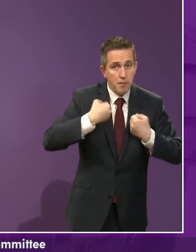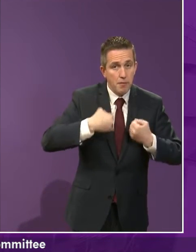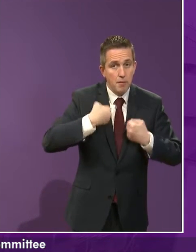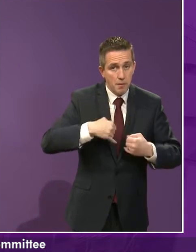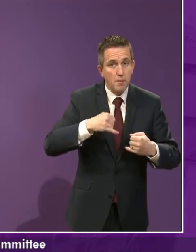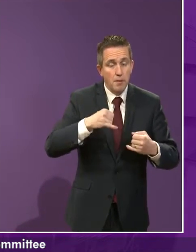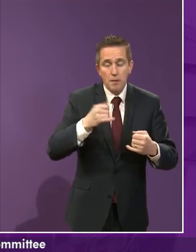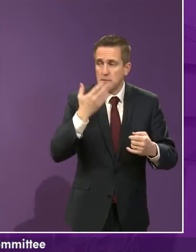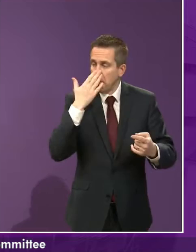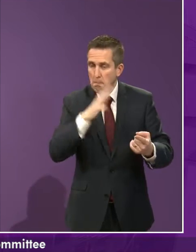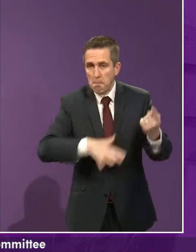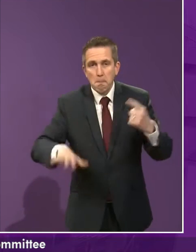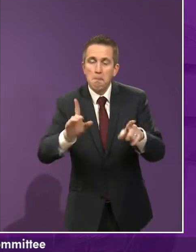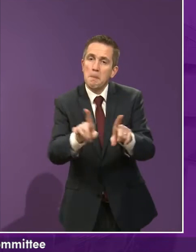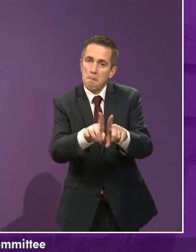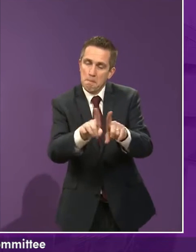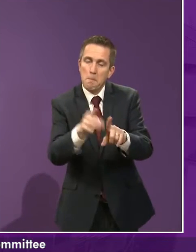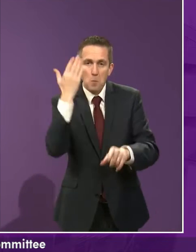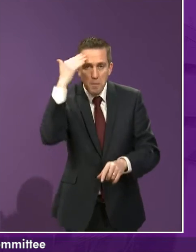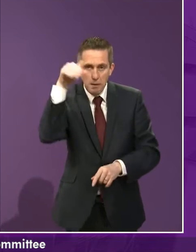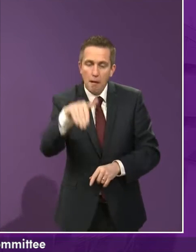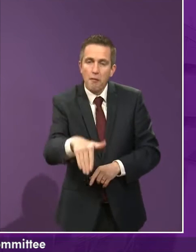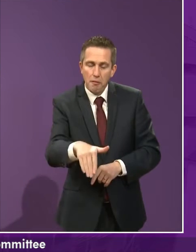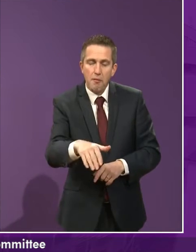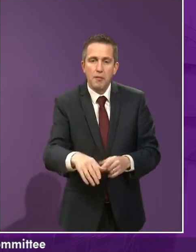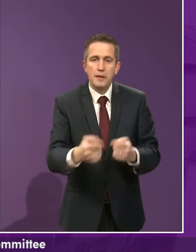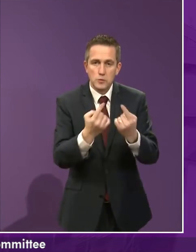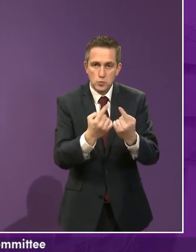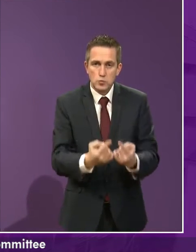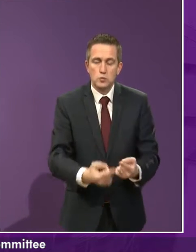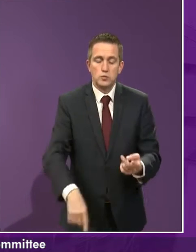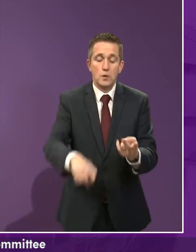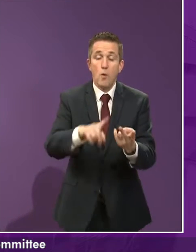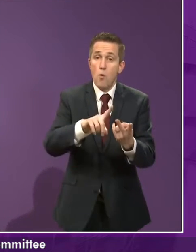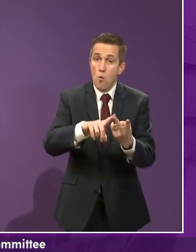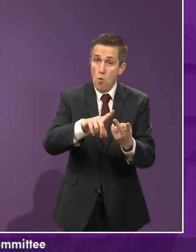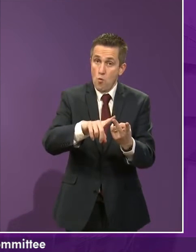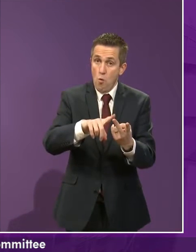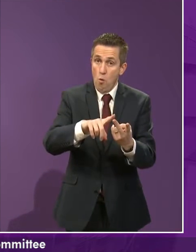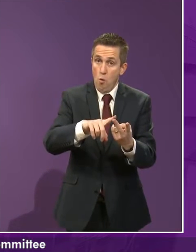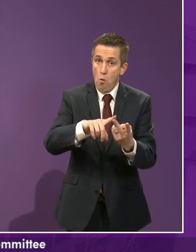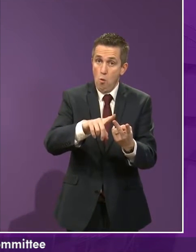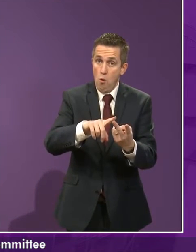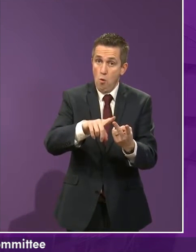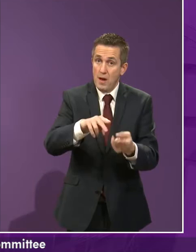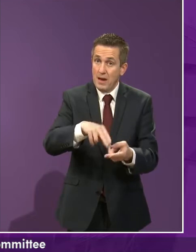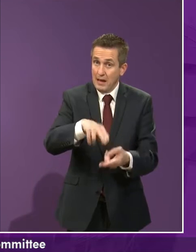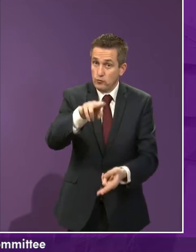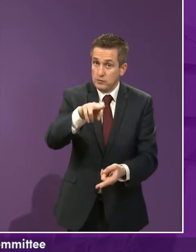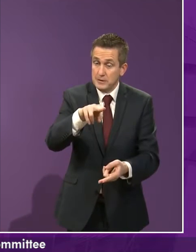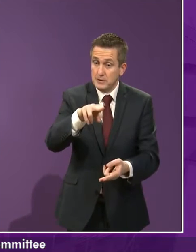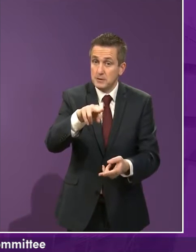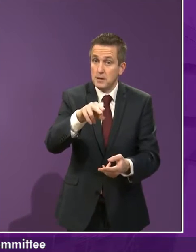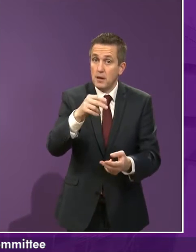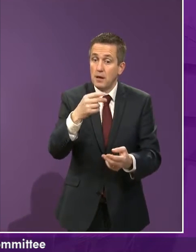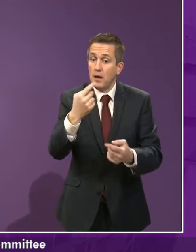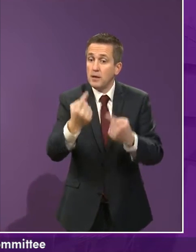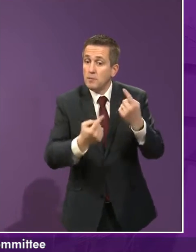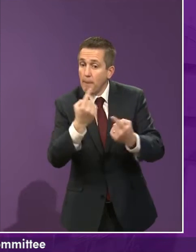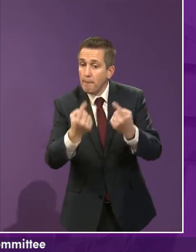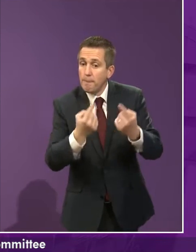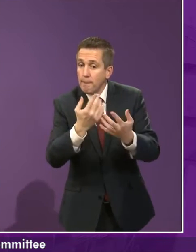the sector as a whole. And we've also had a significant increase in the number of students presenting